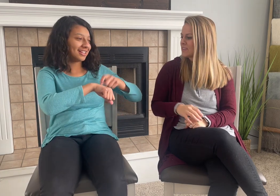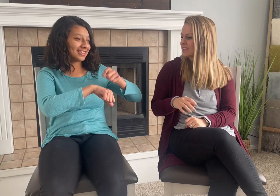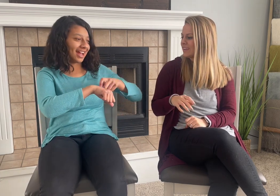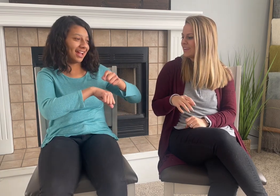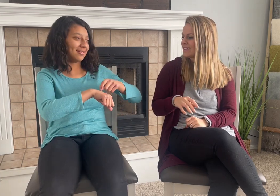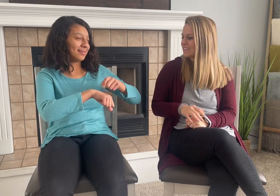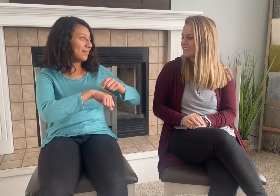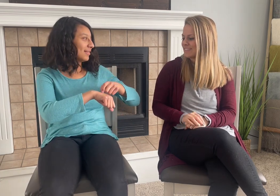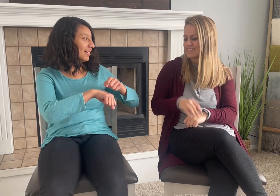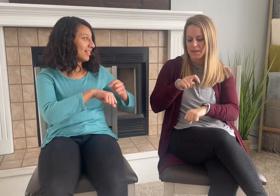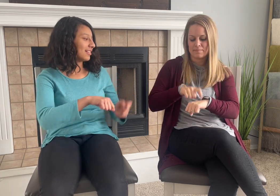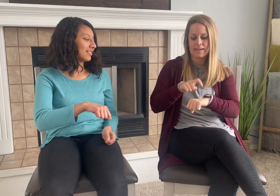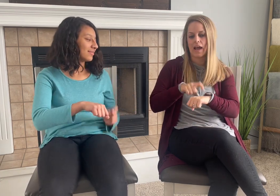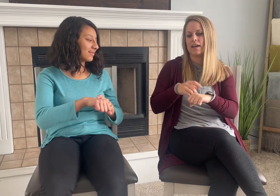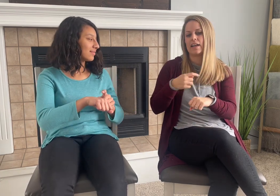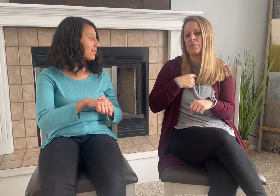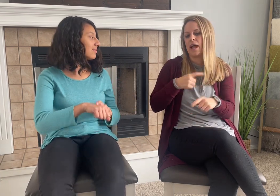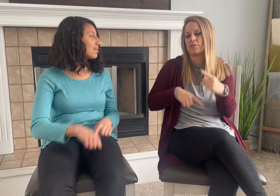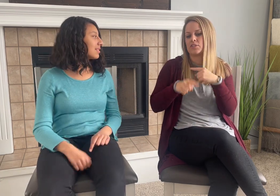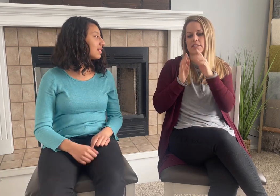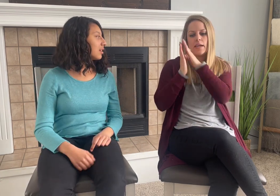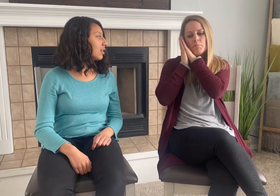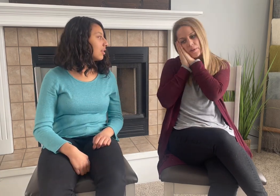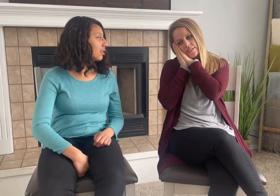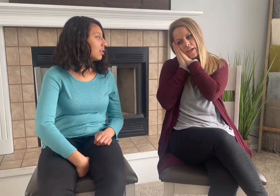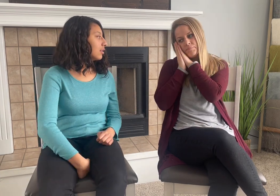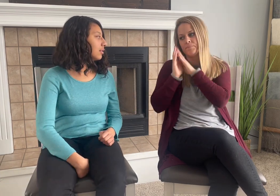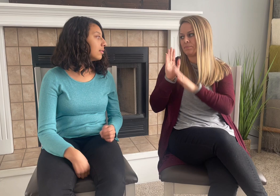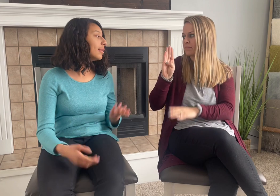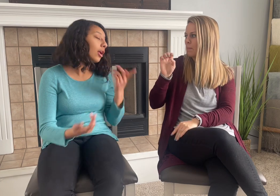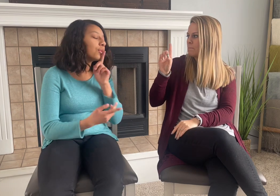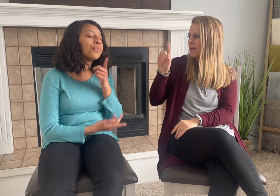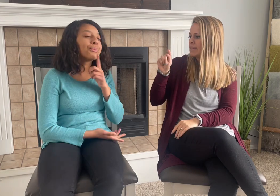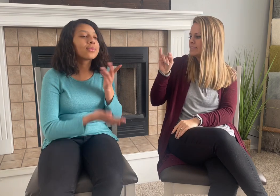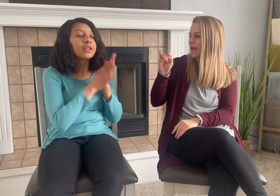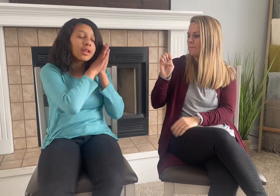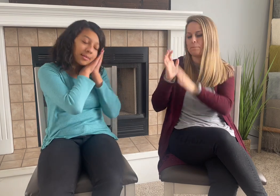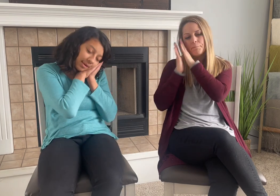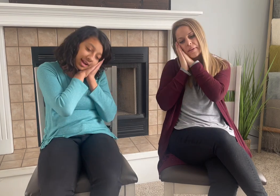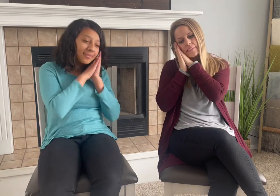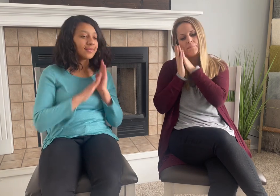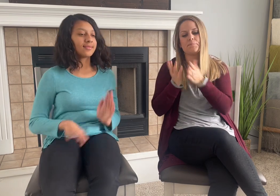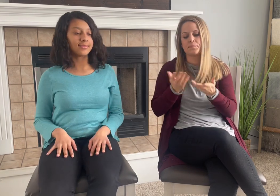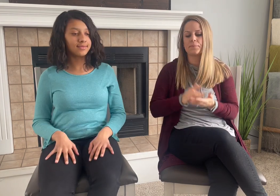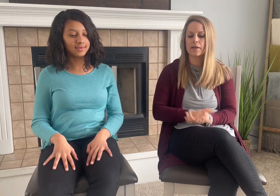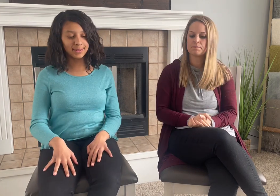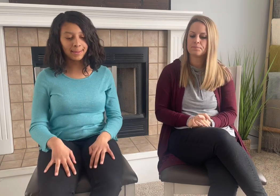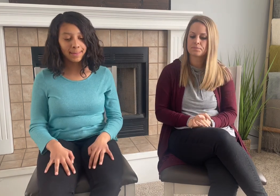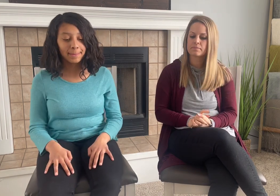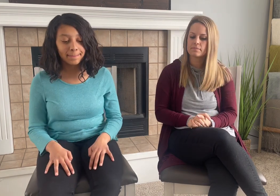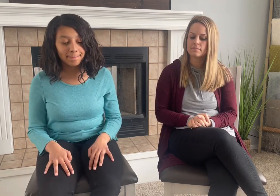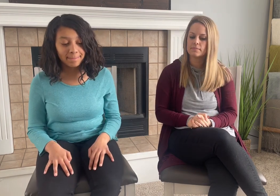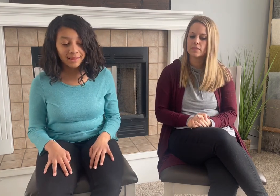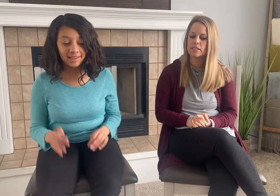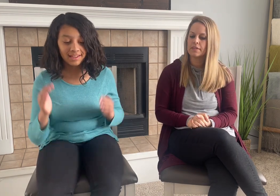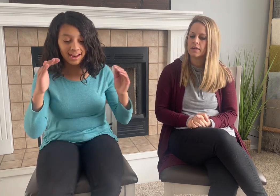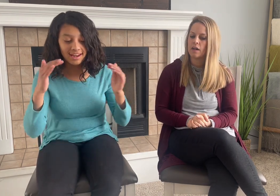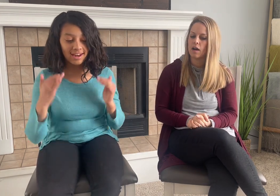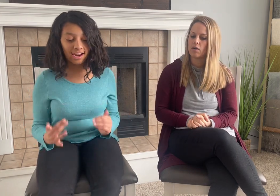Time. Yeah. And I mean, I would just sign bedtime. Bedtime. Bedtime. Yep. All